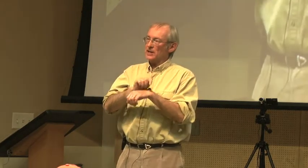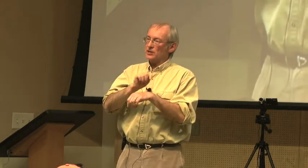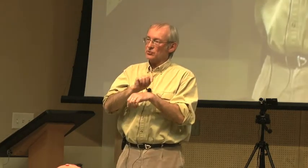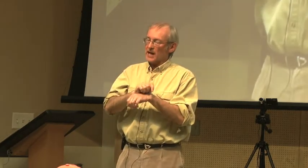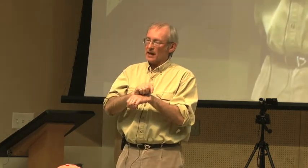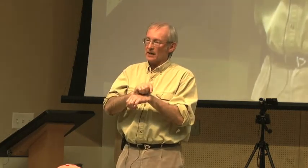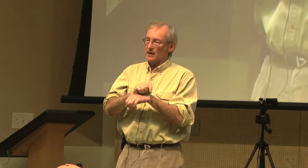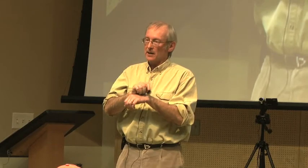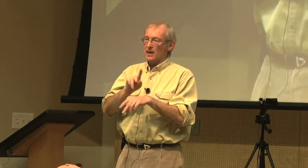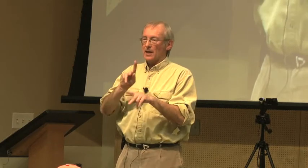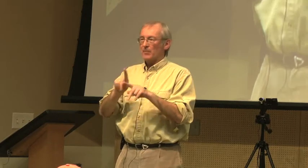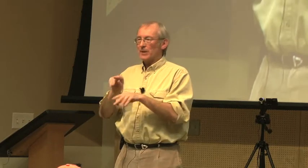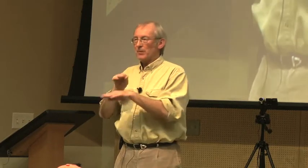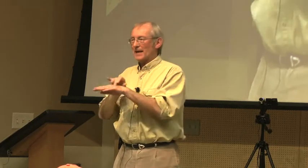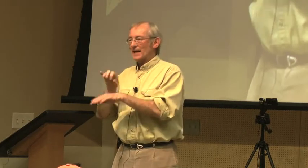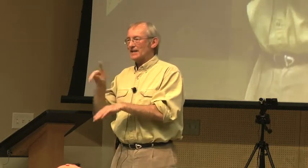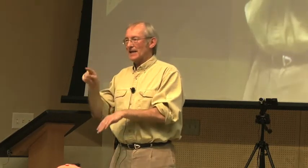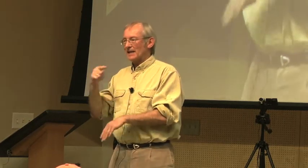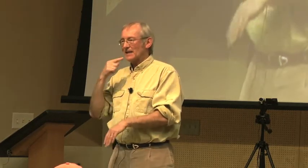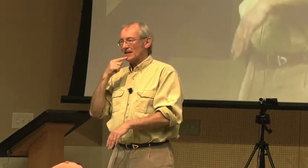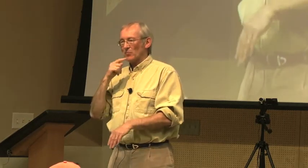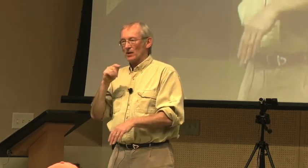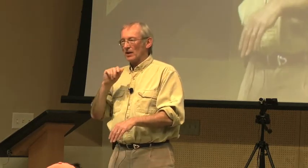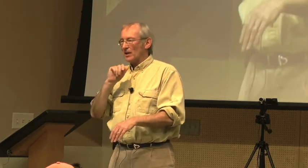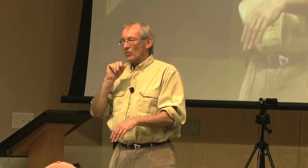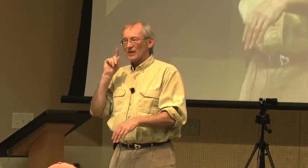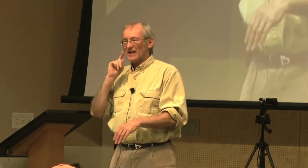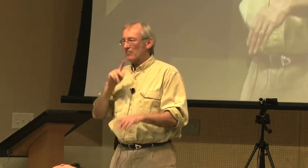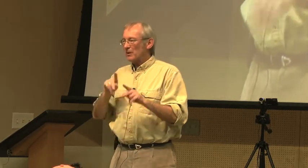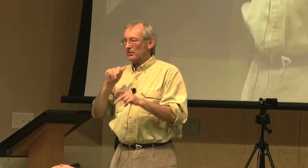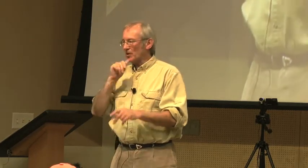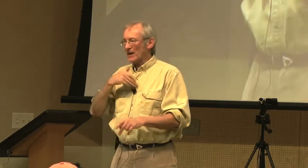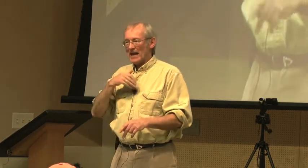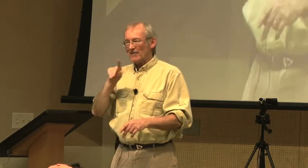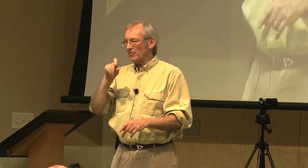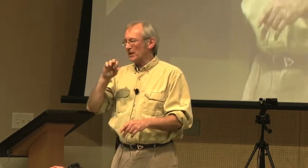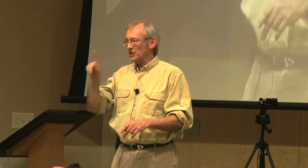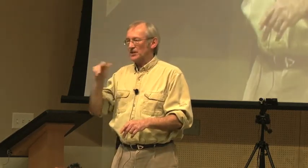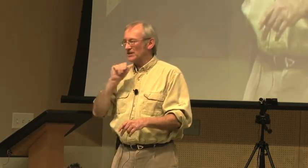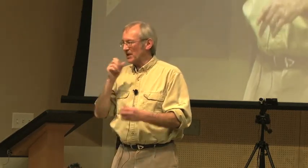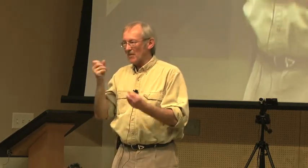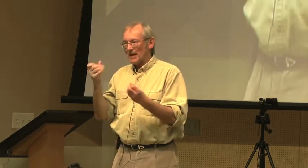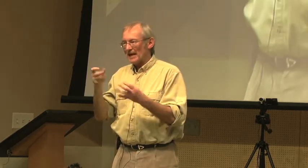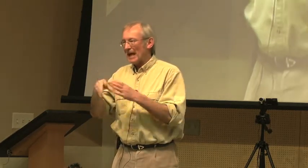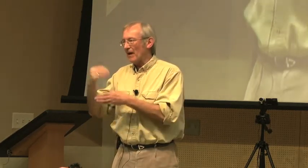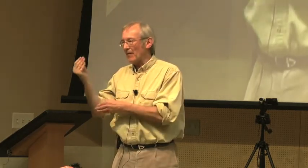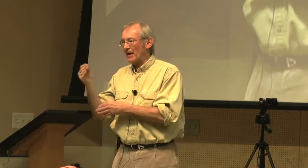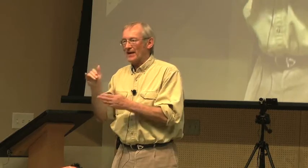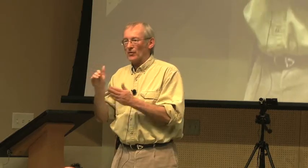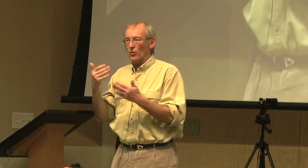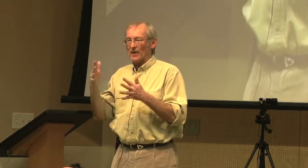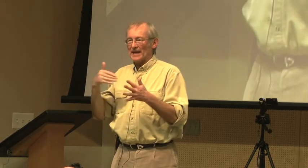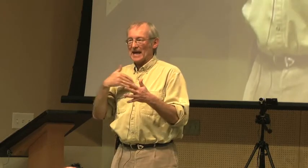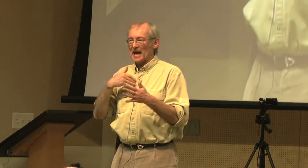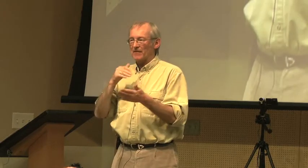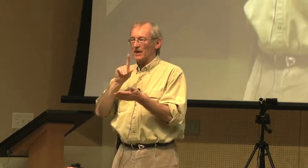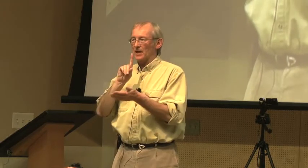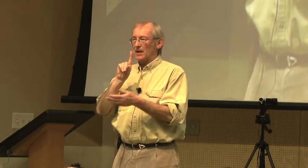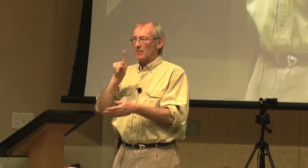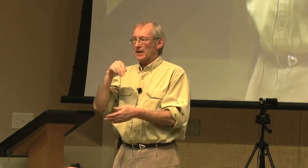tenure track. And people at NTID said, well, deaf people don't have the PhD. There's not many out there that already have the